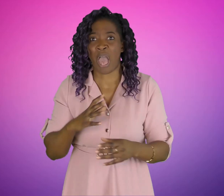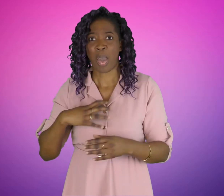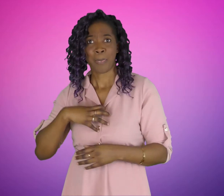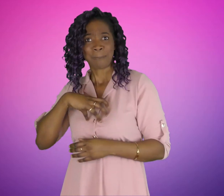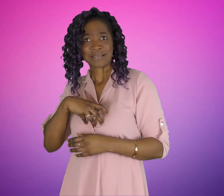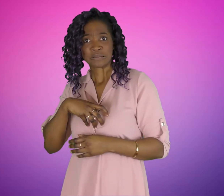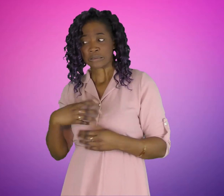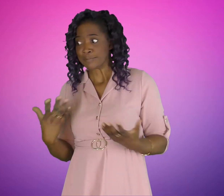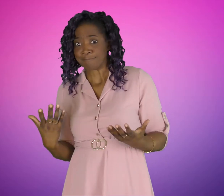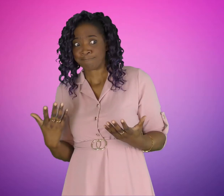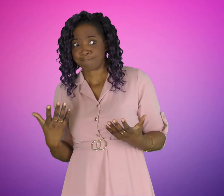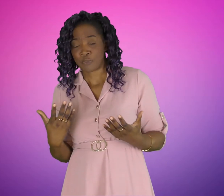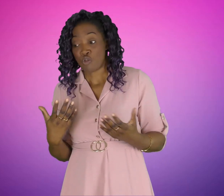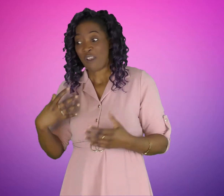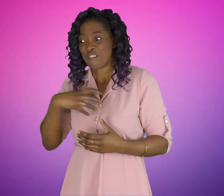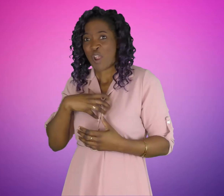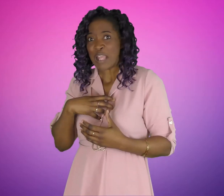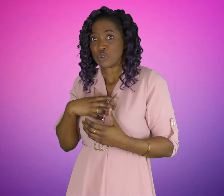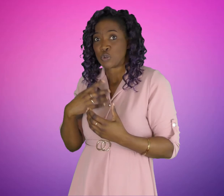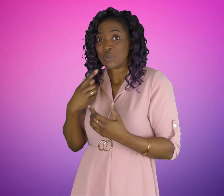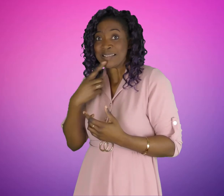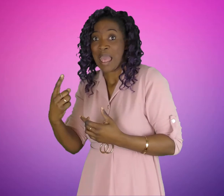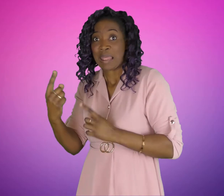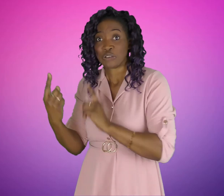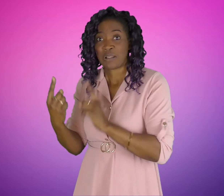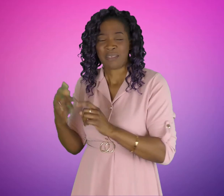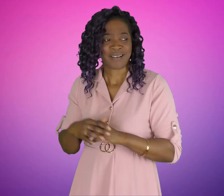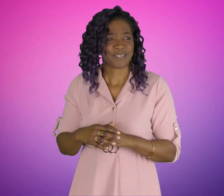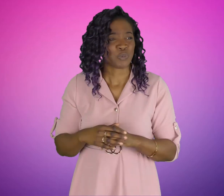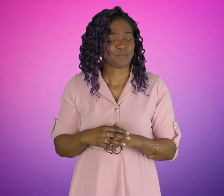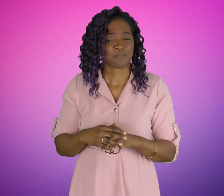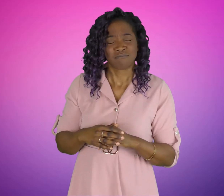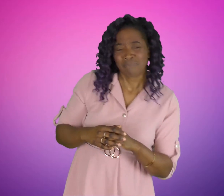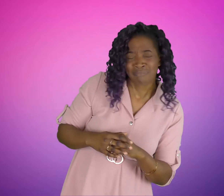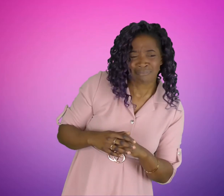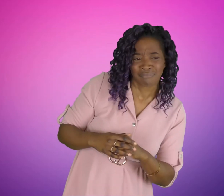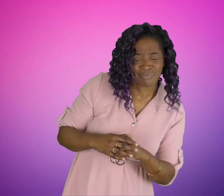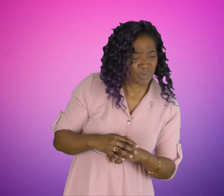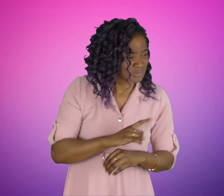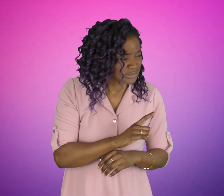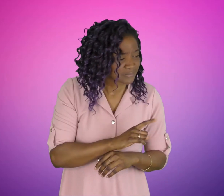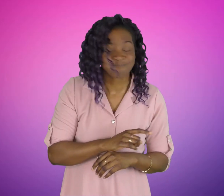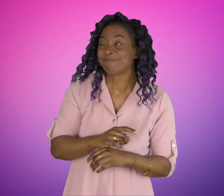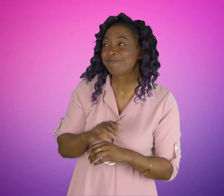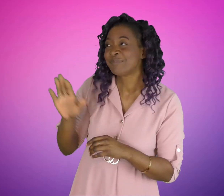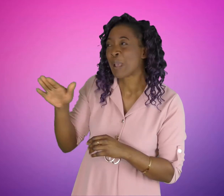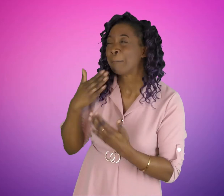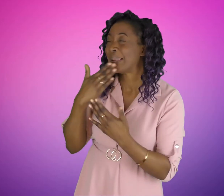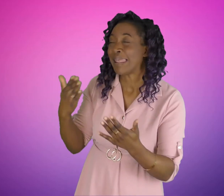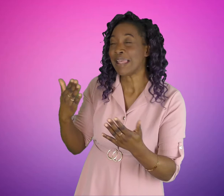they... Yeah? I don't know if we should lean too much on the doubts and fears thing. Well, it's just the stories about... Yeah, I know, it's